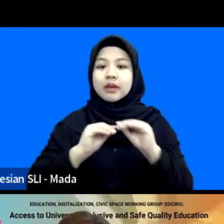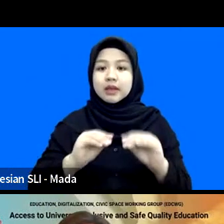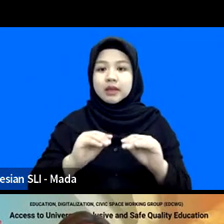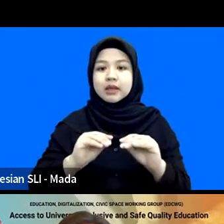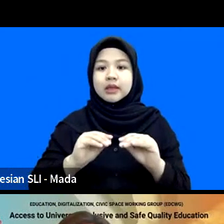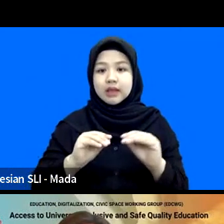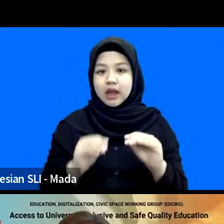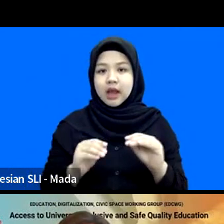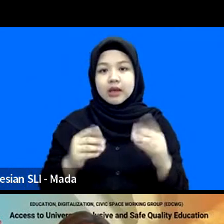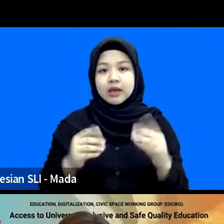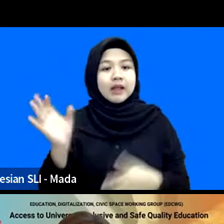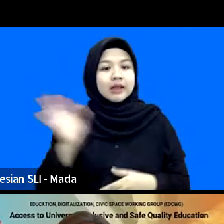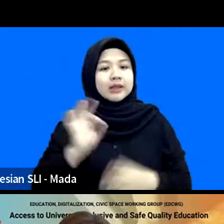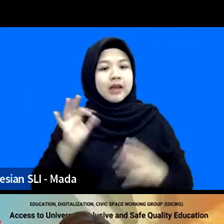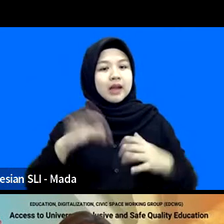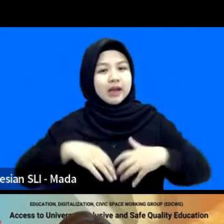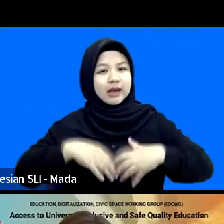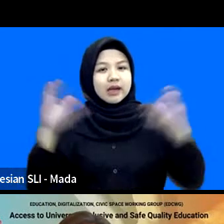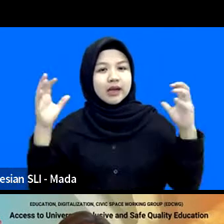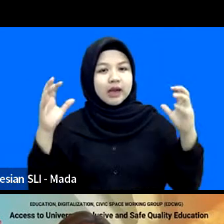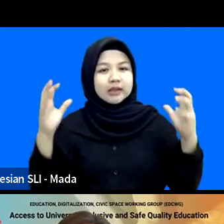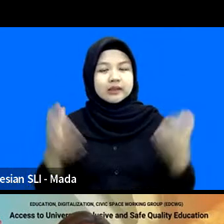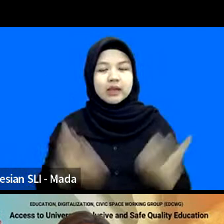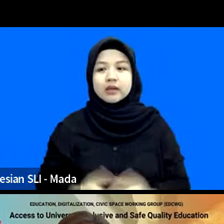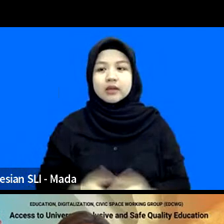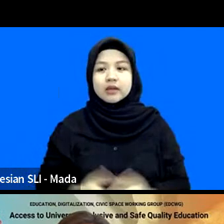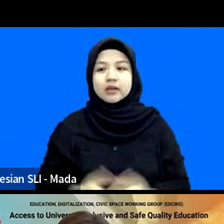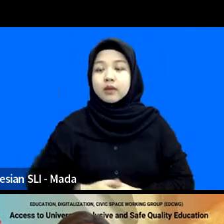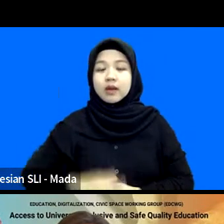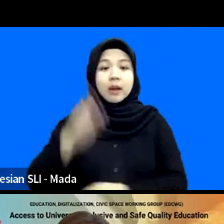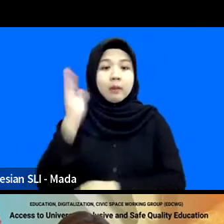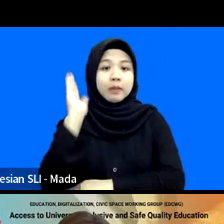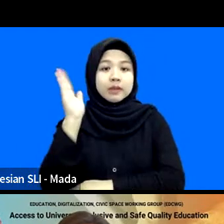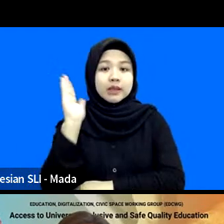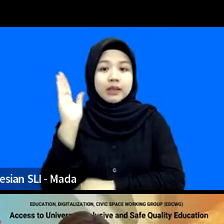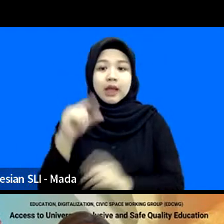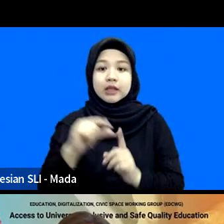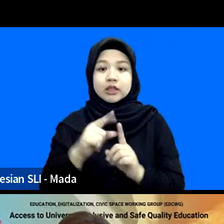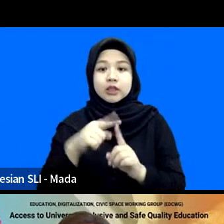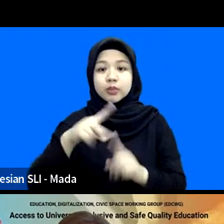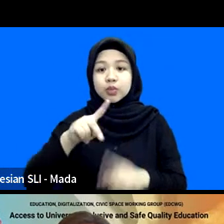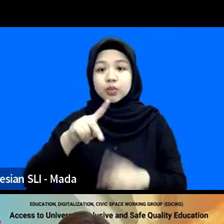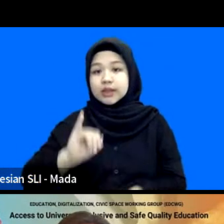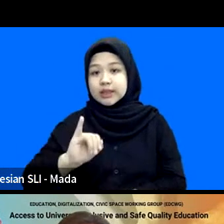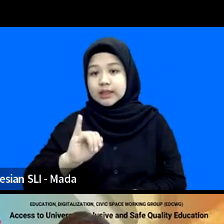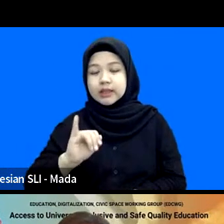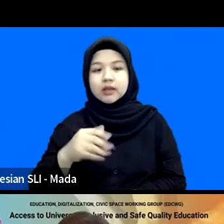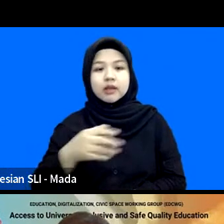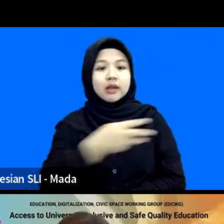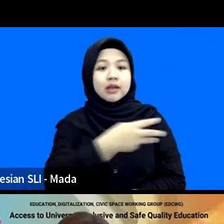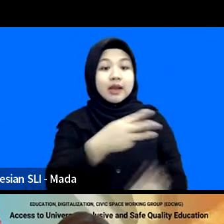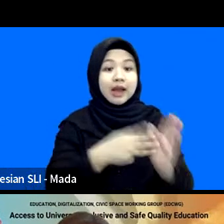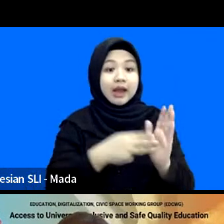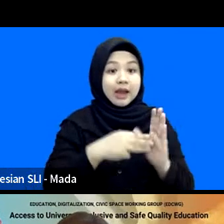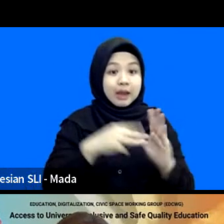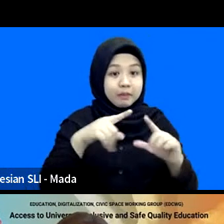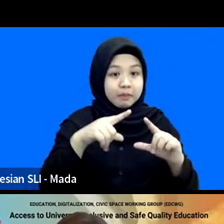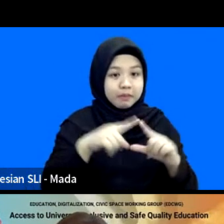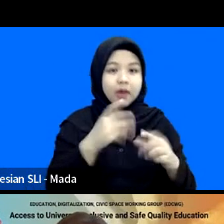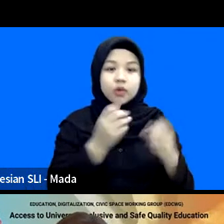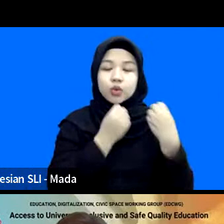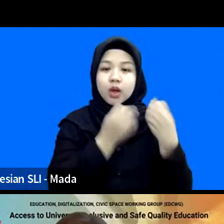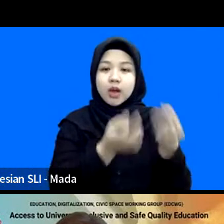what Putri has presented, Emma also emphasized policy strategies for government and donors to ensure equitable learning